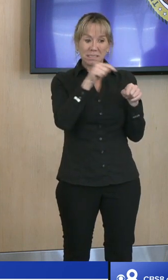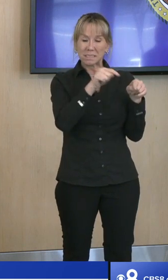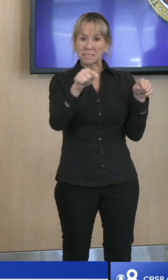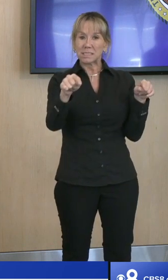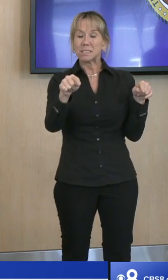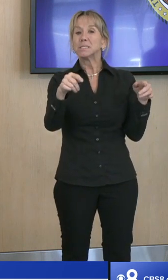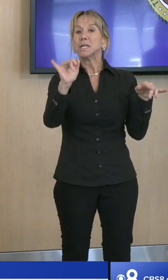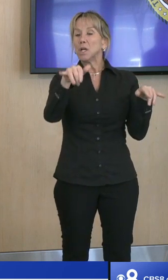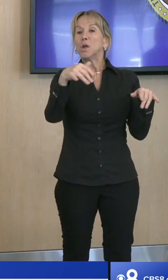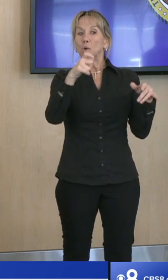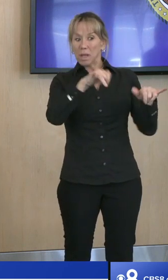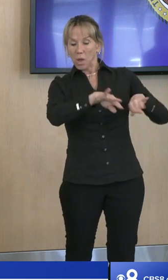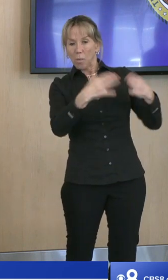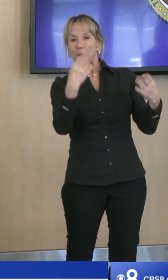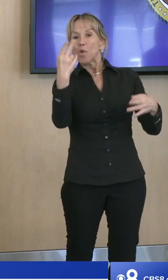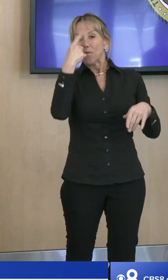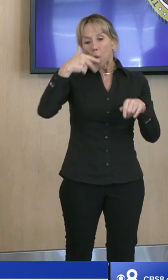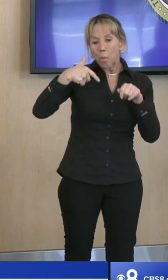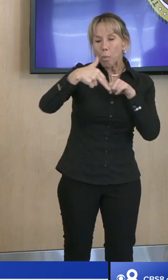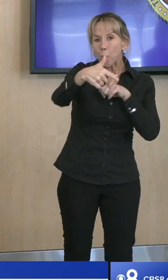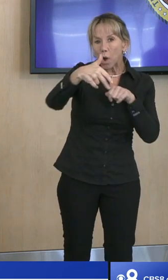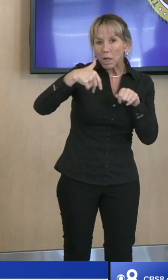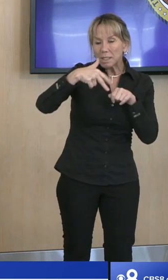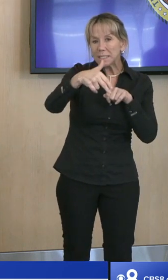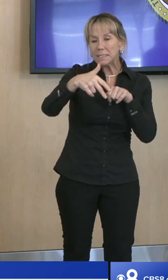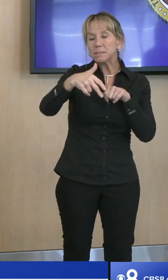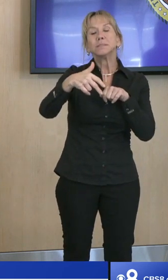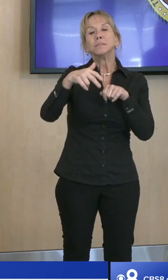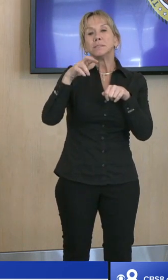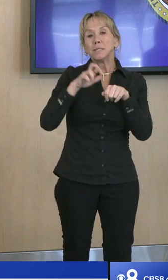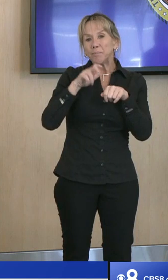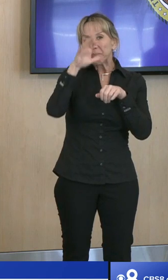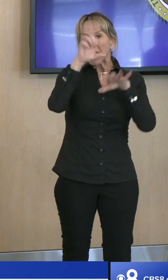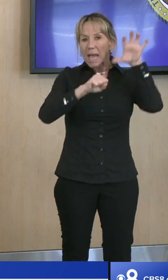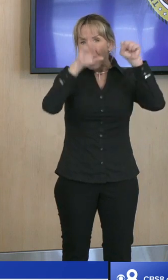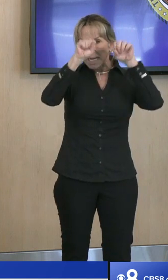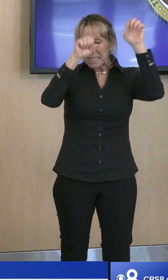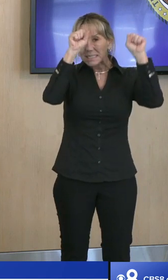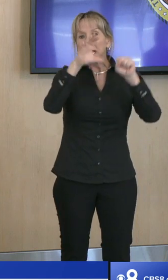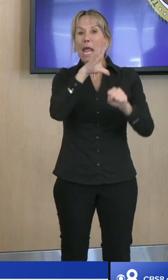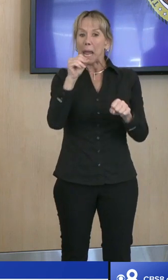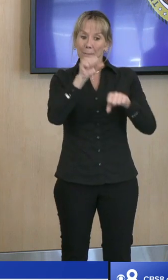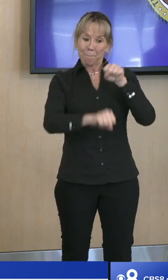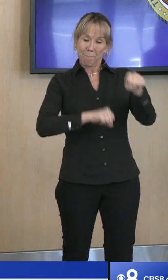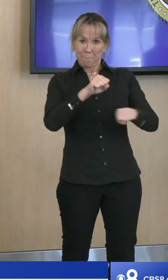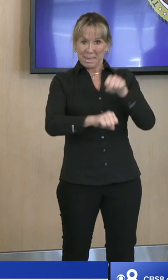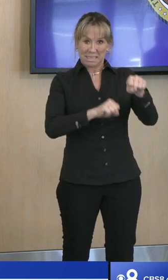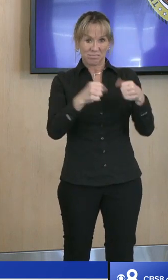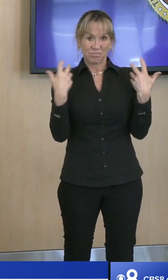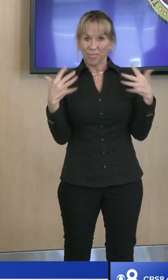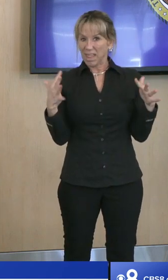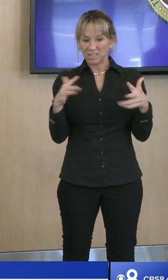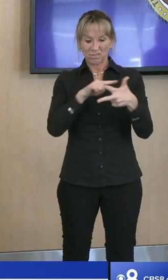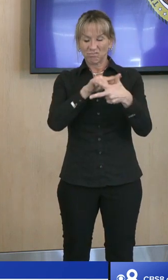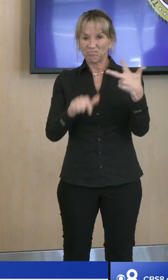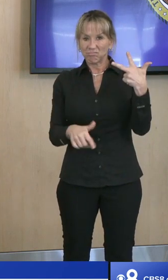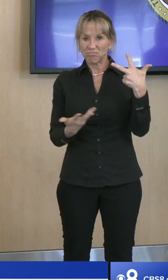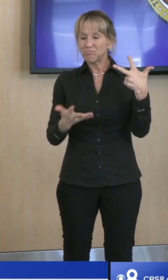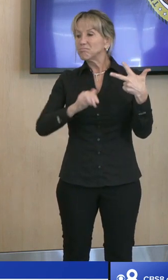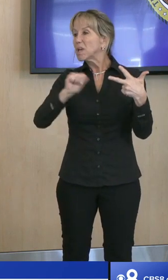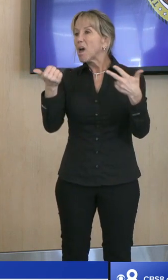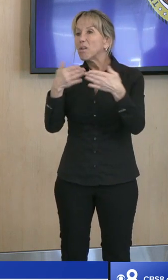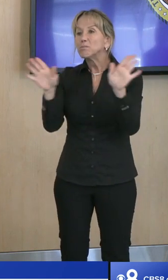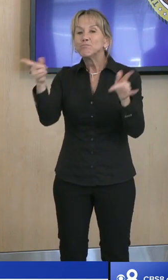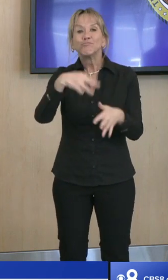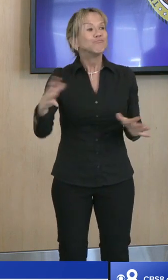for walking, hiking, or bicycle riding. The public shall not congregate or participate in